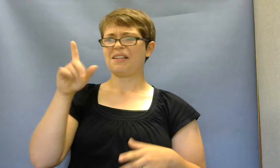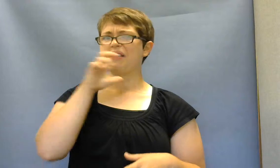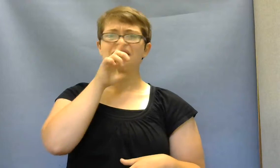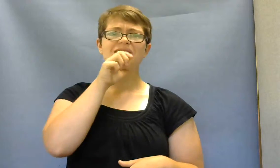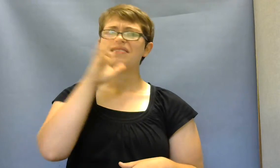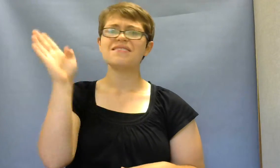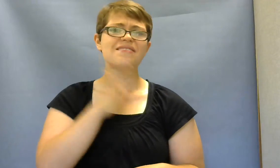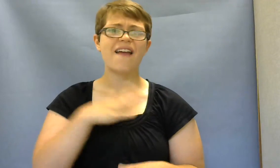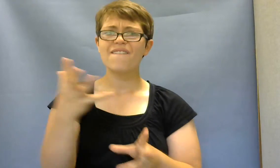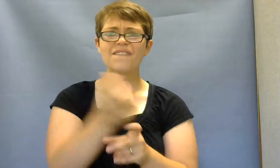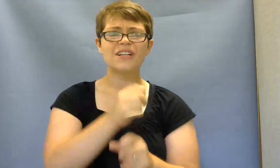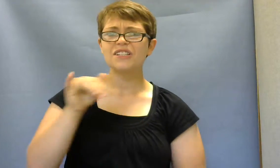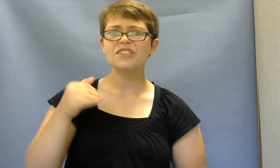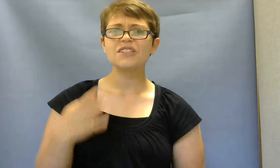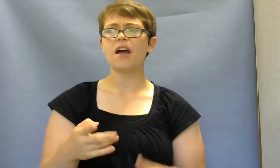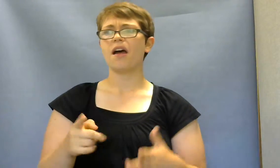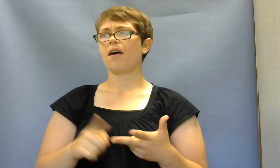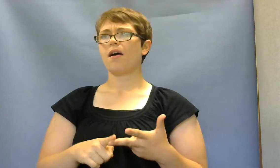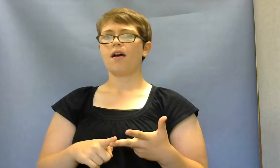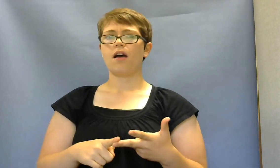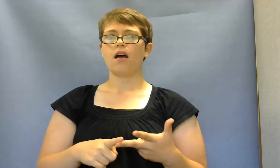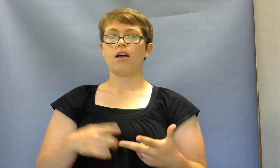going to be if you can't even pick up your kids when they're crying?